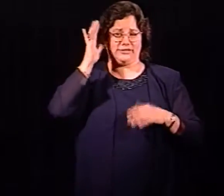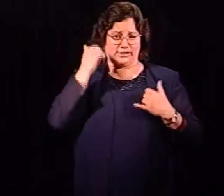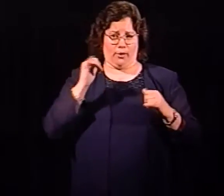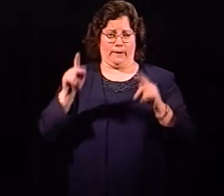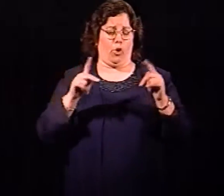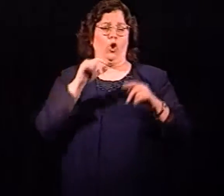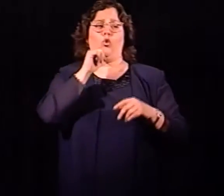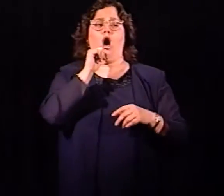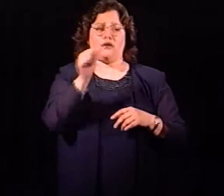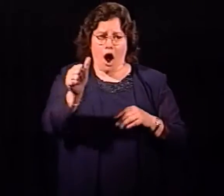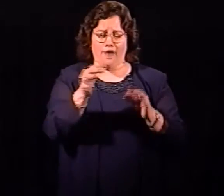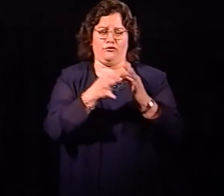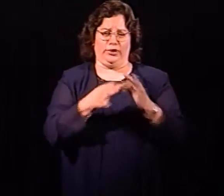are not free.